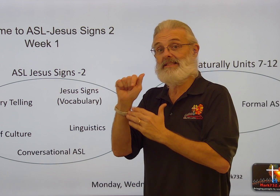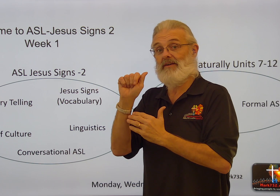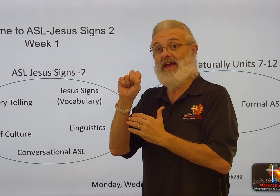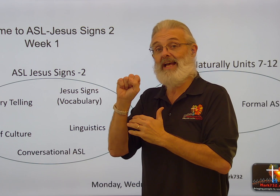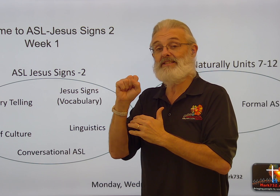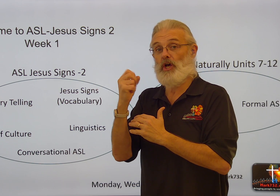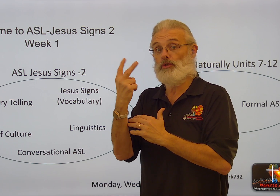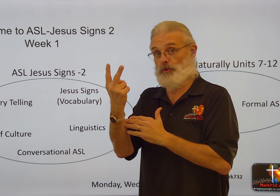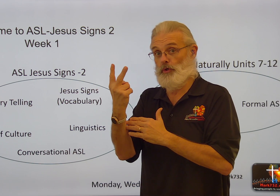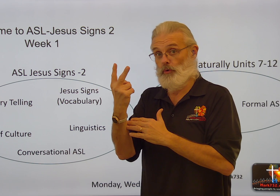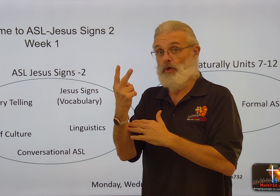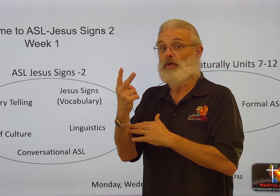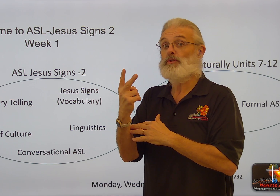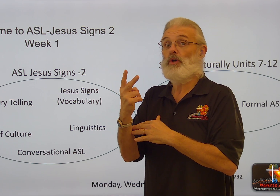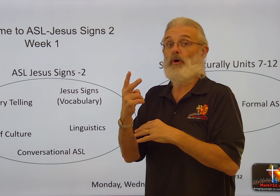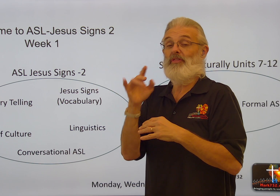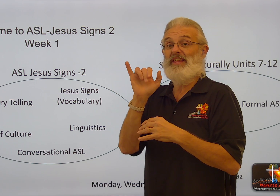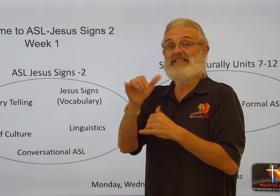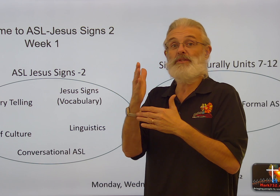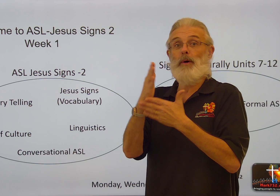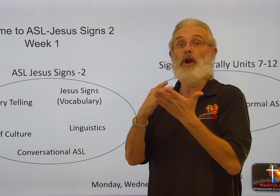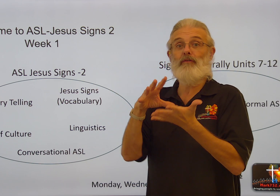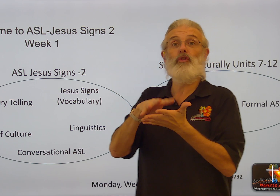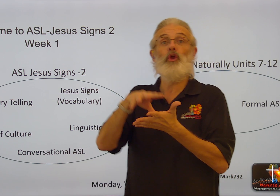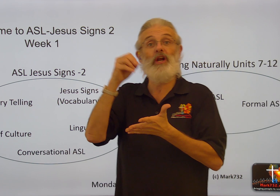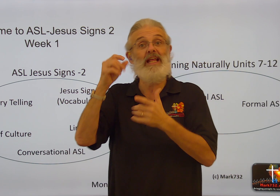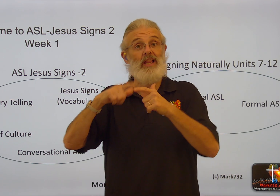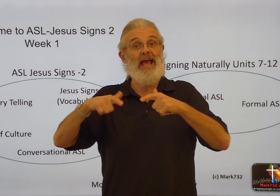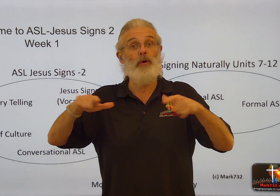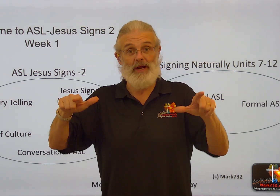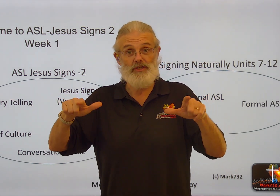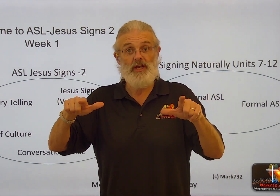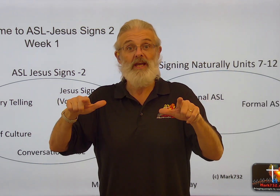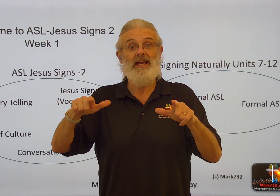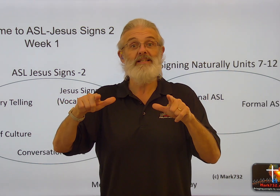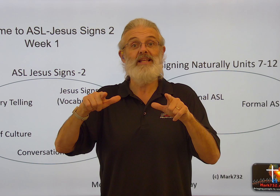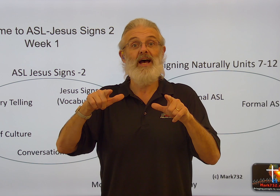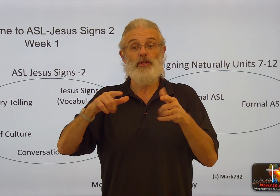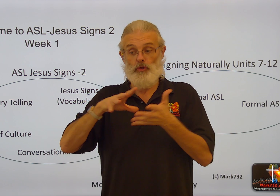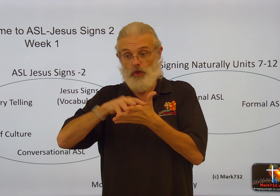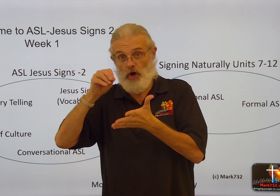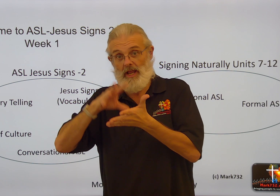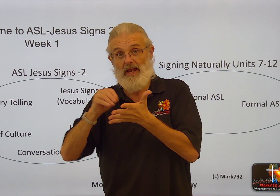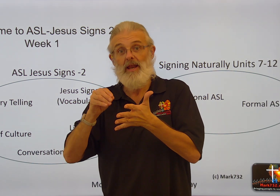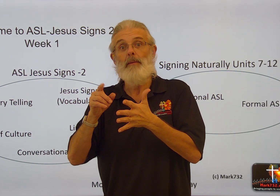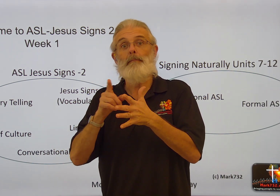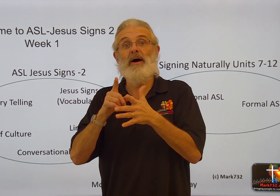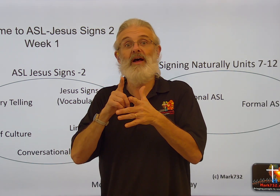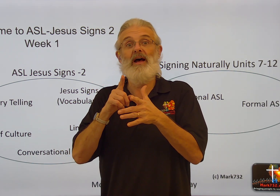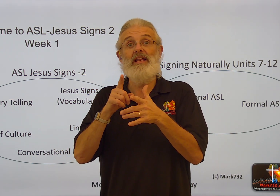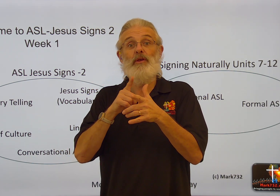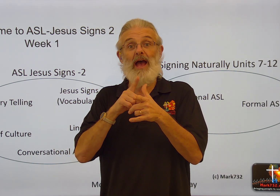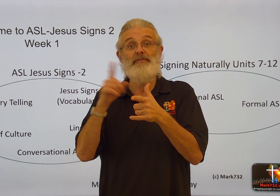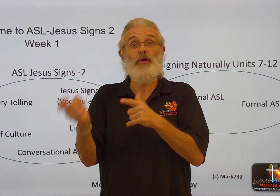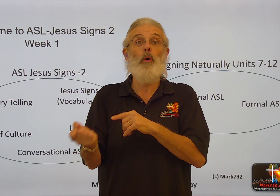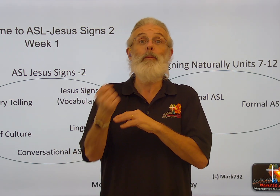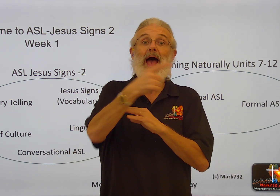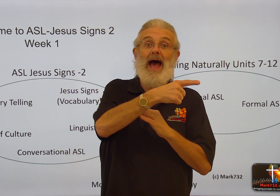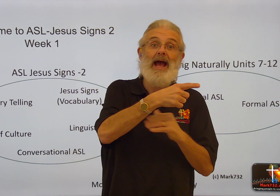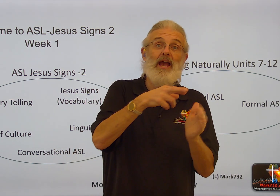of ASL 2. So this is part of learning language, is that you learn it, but you have to go back and